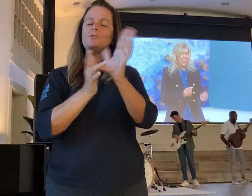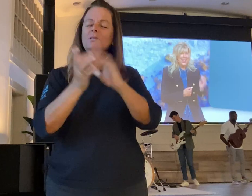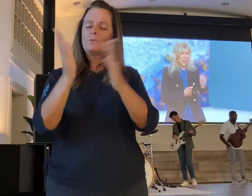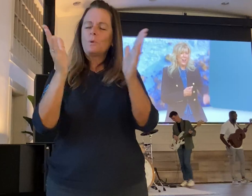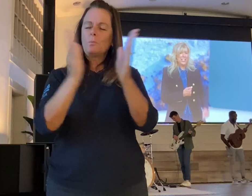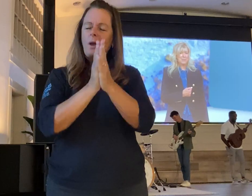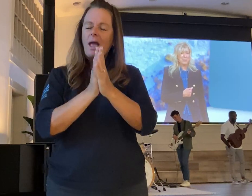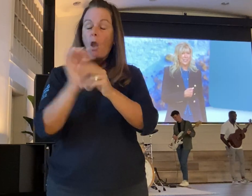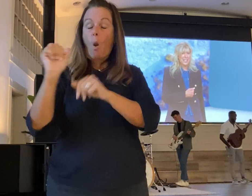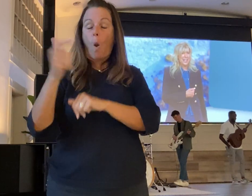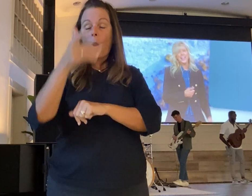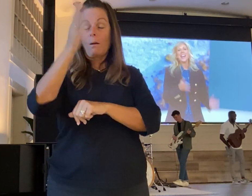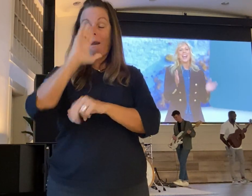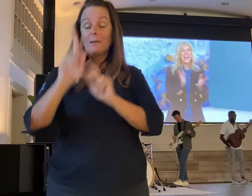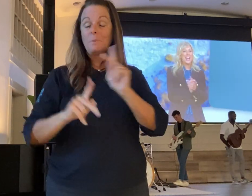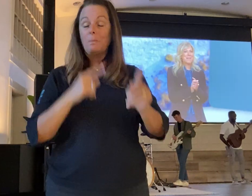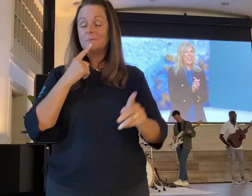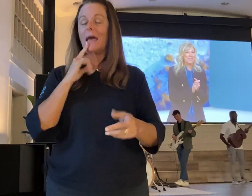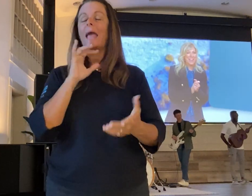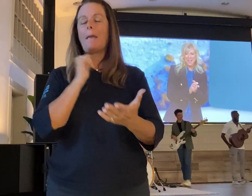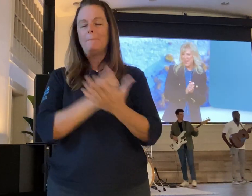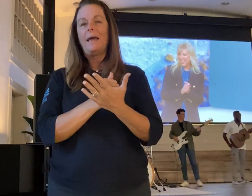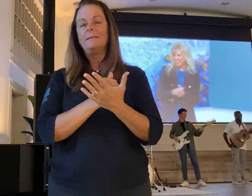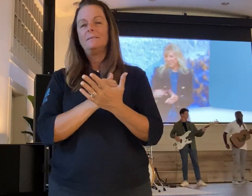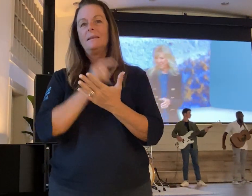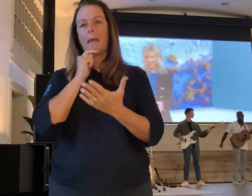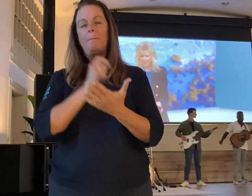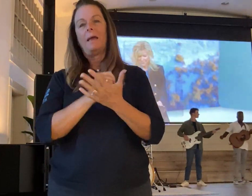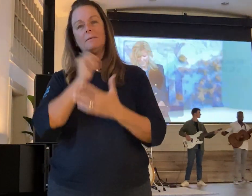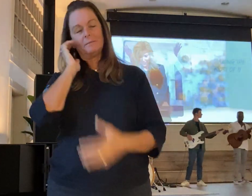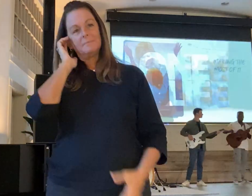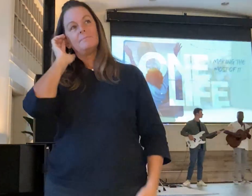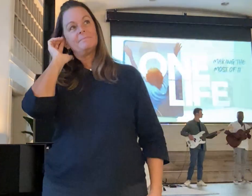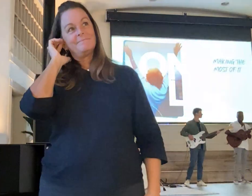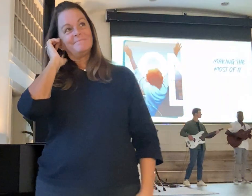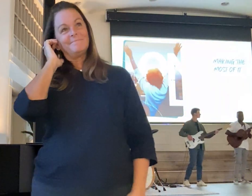Jesus we pray, and all God's people said, amen, amen.